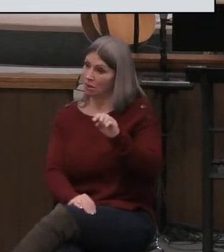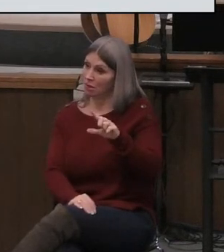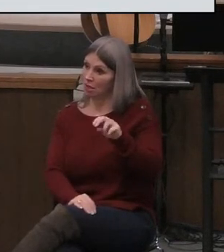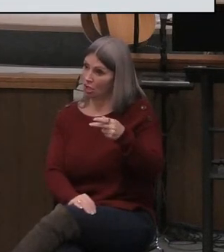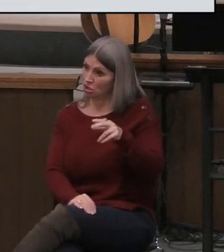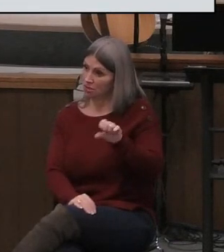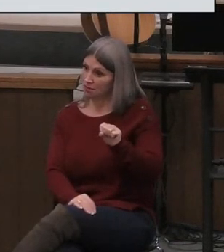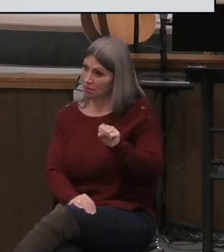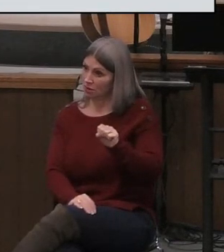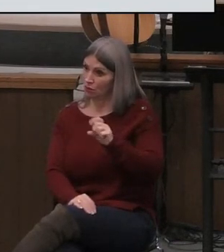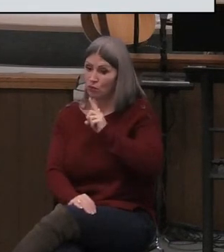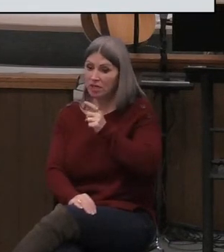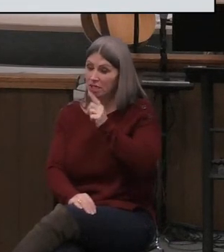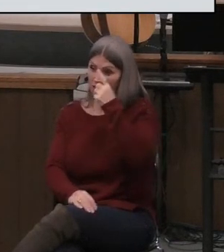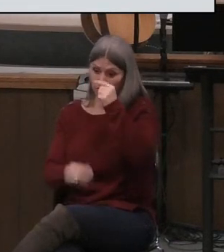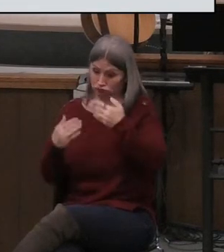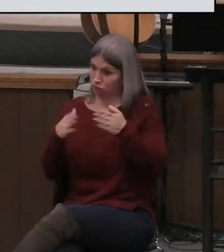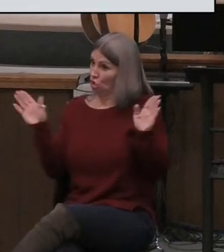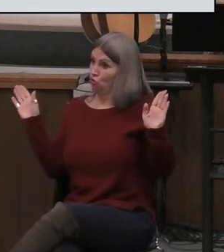the entire church.